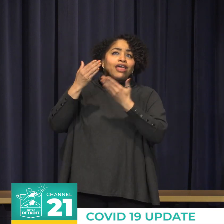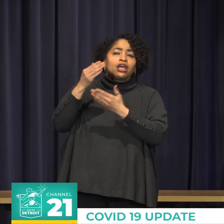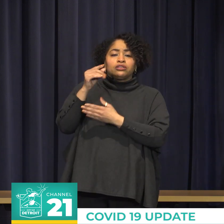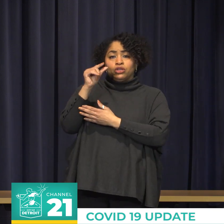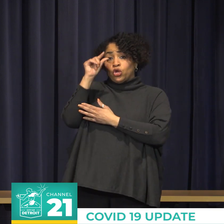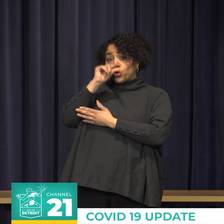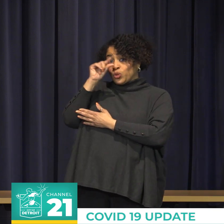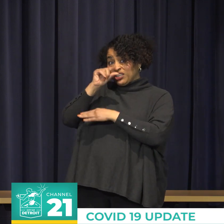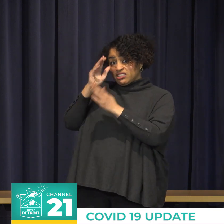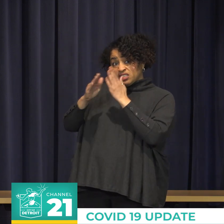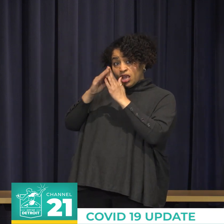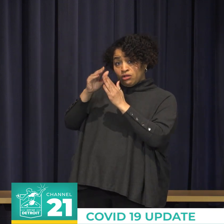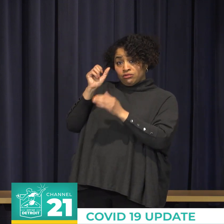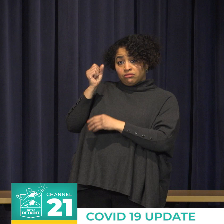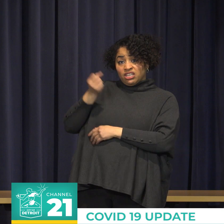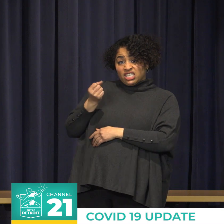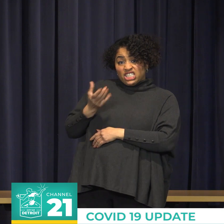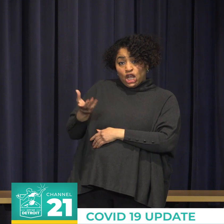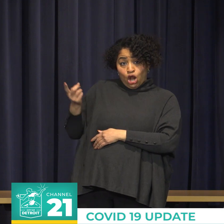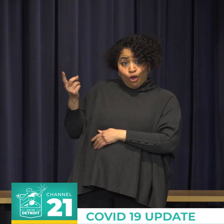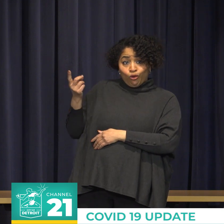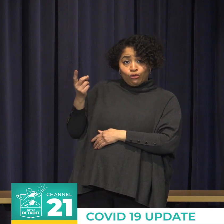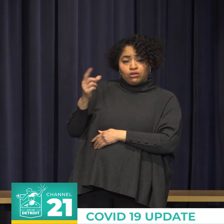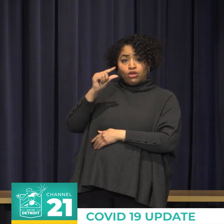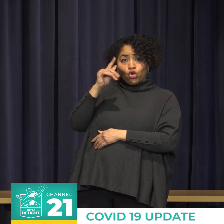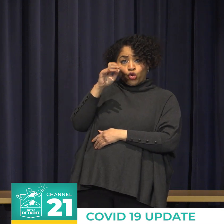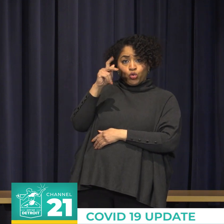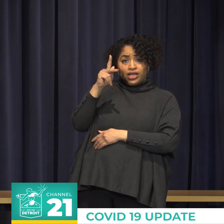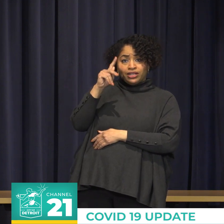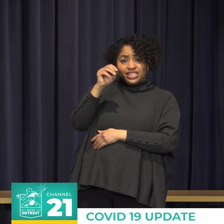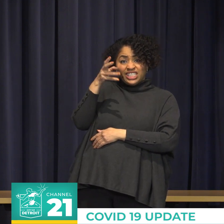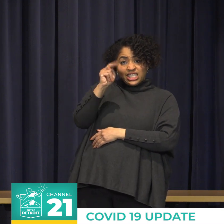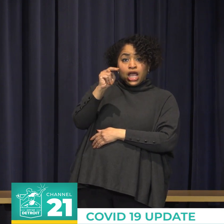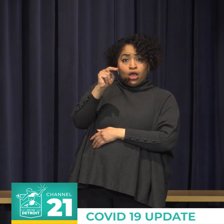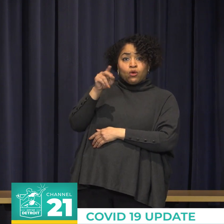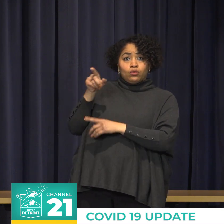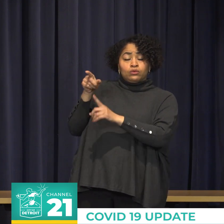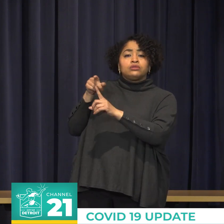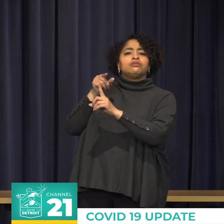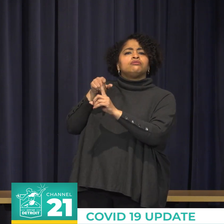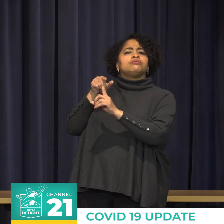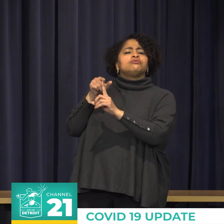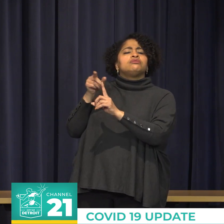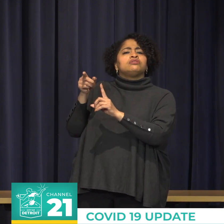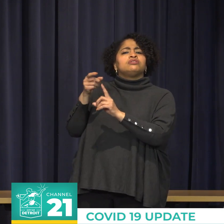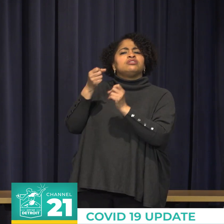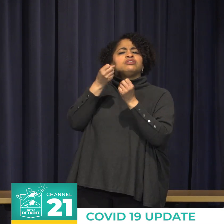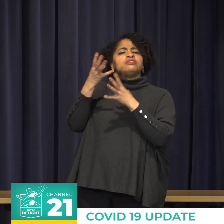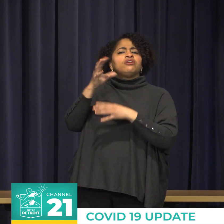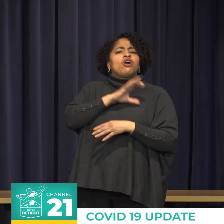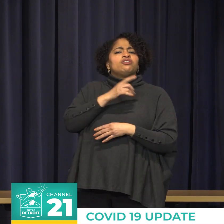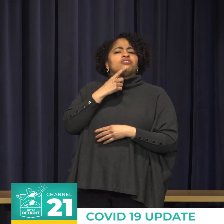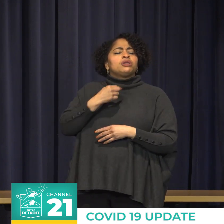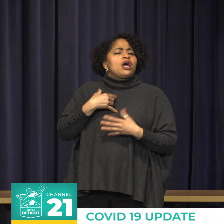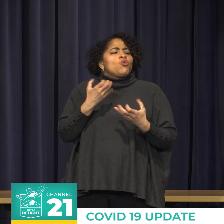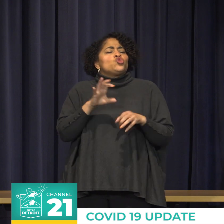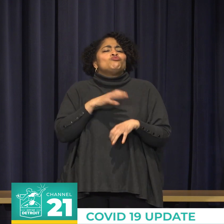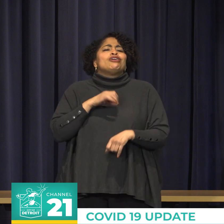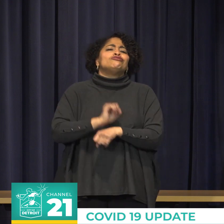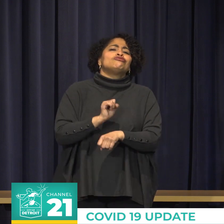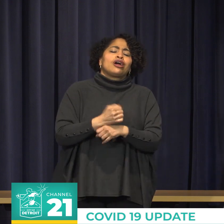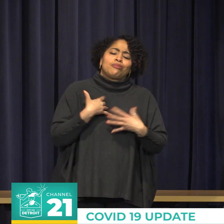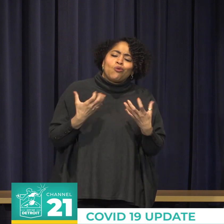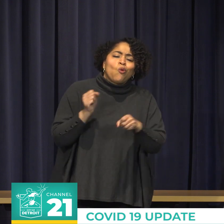Greektown Casino. There have been a number of police officers, firefighters, and EMTs who have said to me, I want to do my